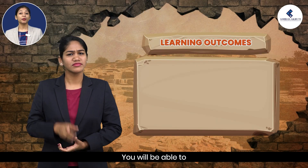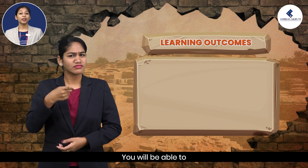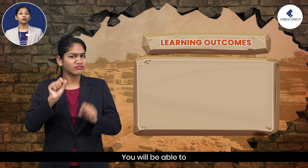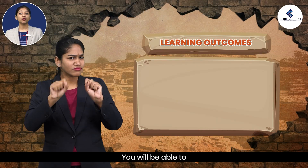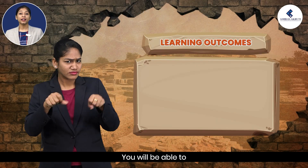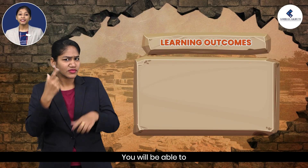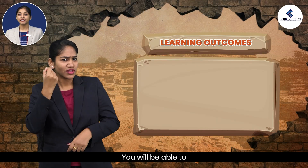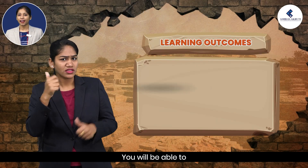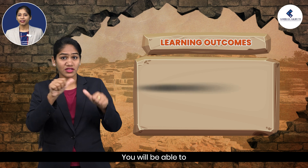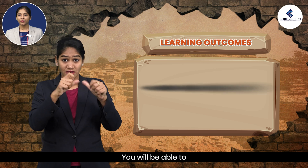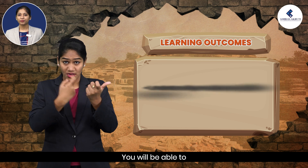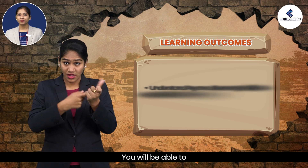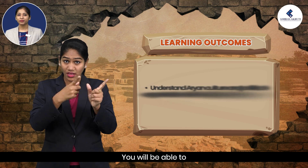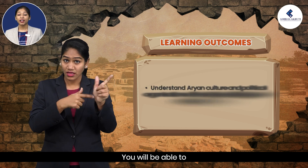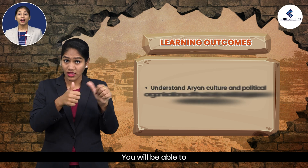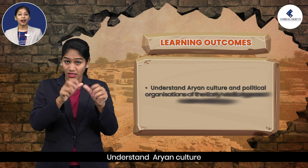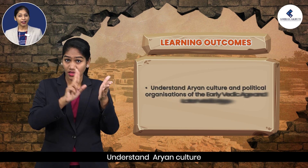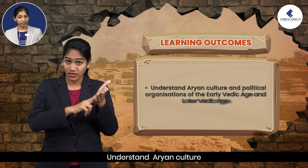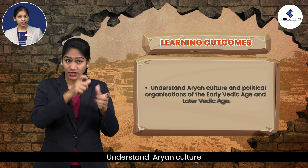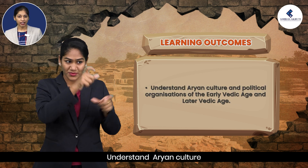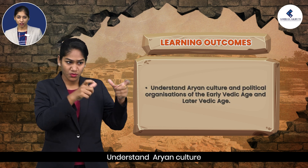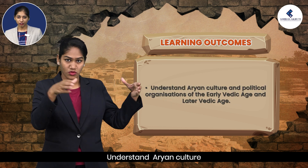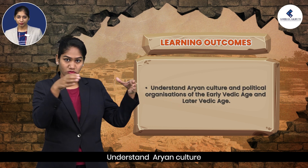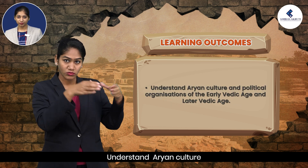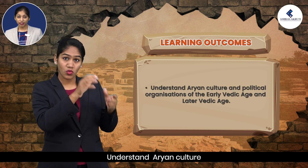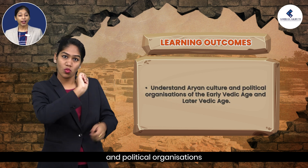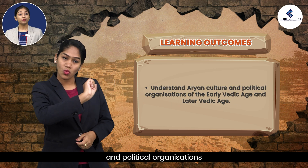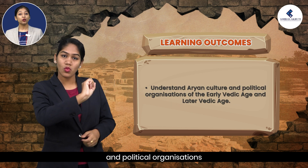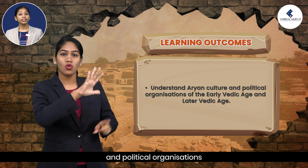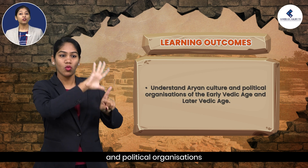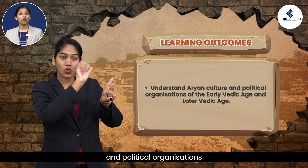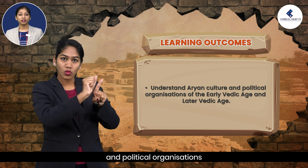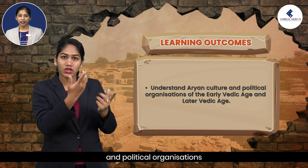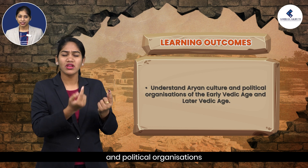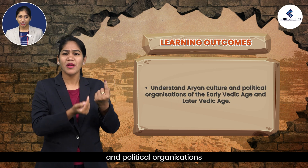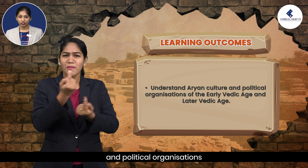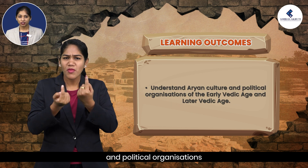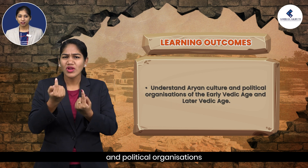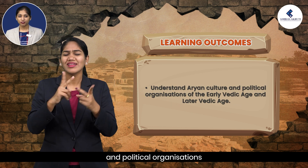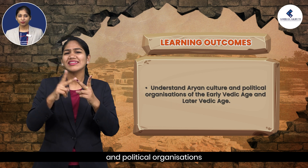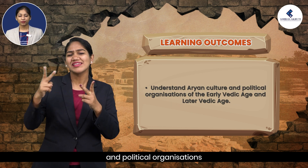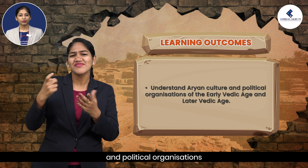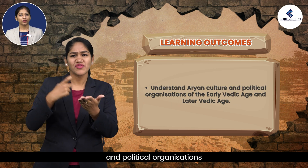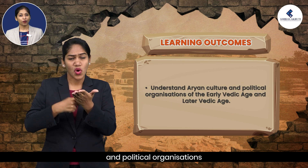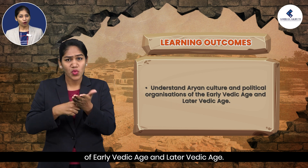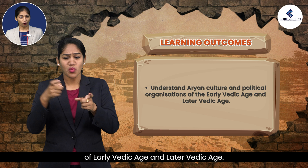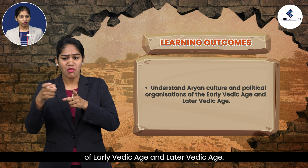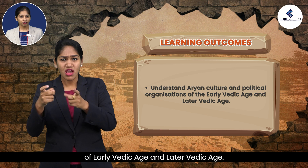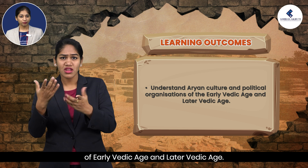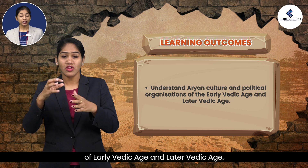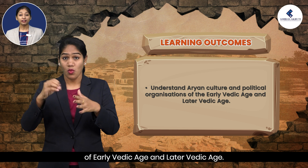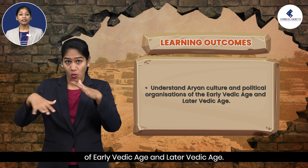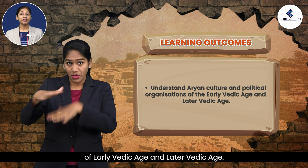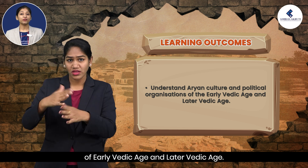You will be able to understand Aryan culture and political organizations